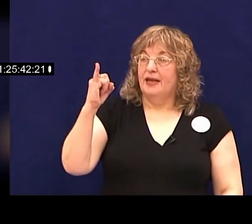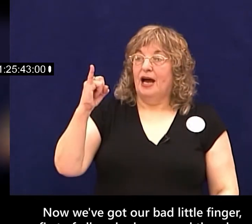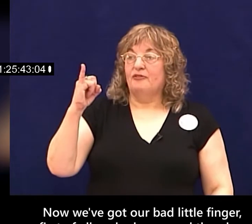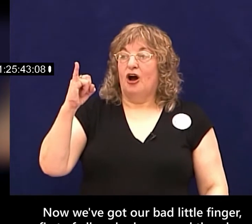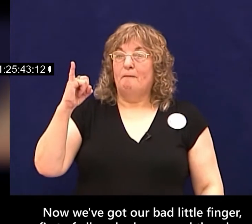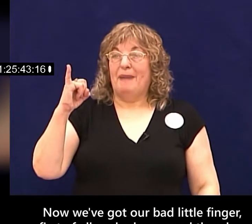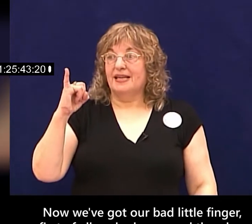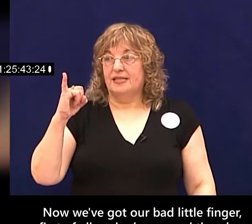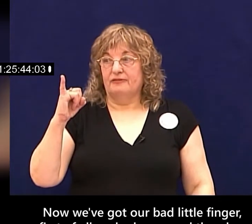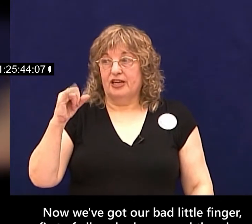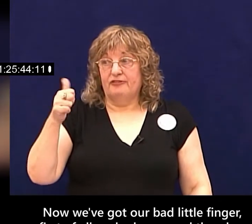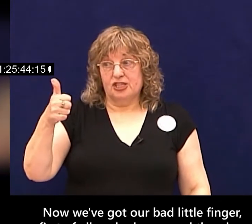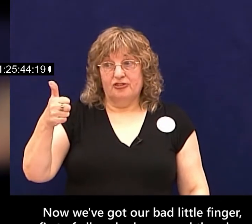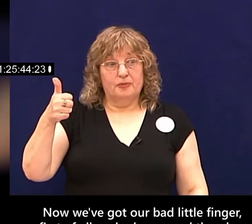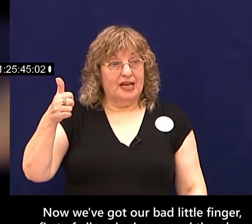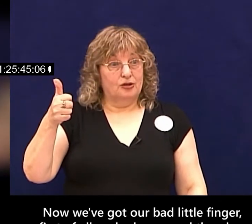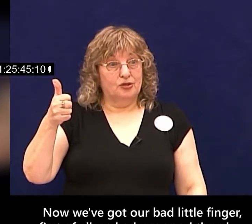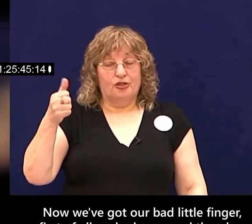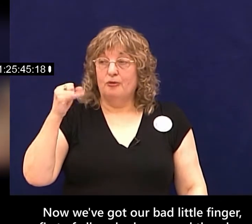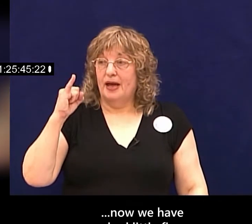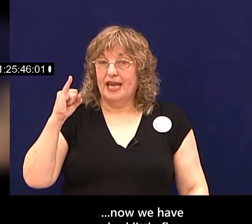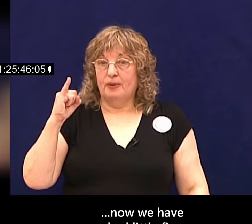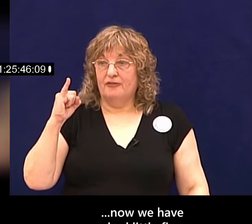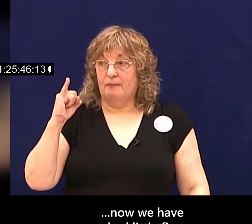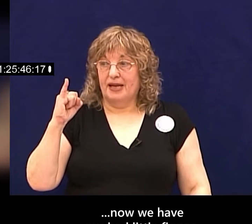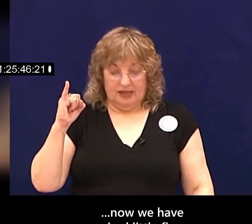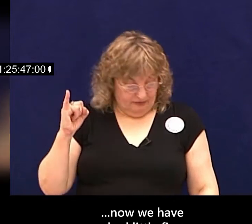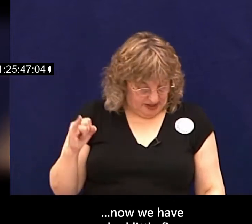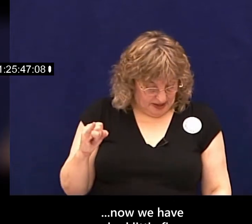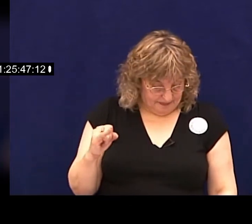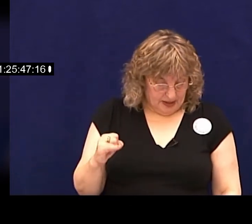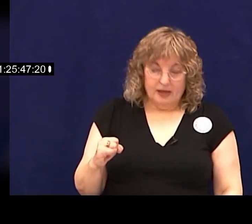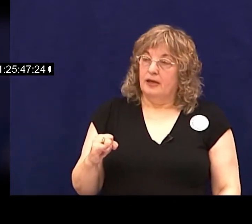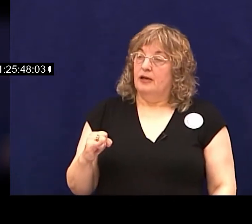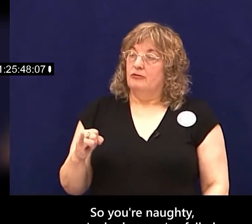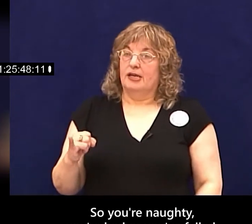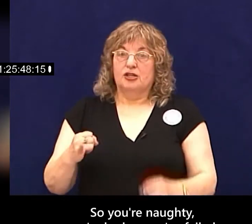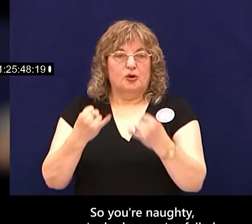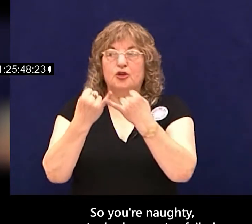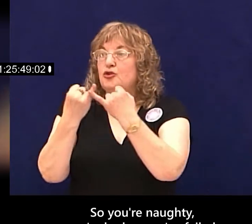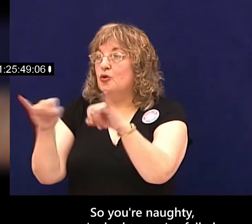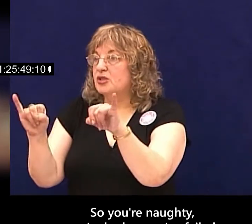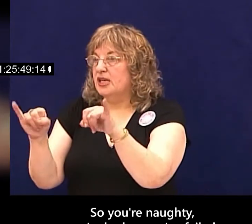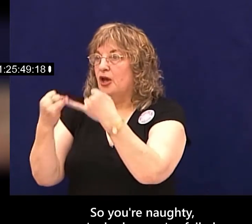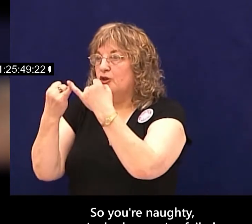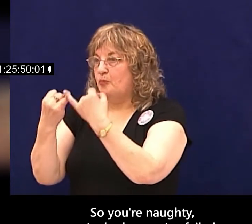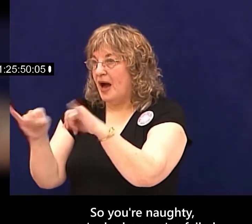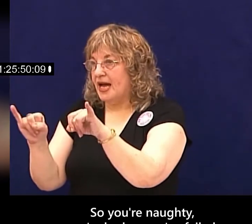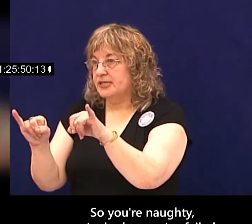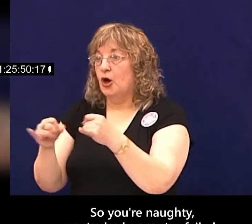Now we've got our bad little finger. First of all, we had our good thumb. Now we have our bad little finger. Right, so you're naughty, you're bad,